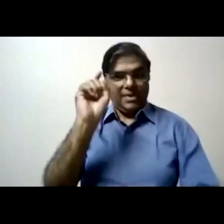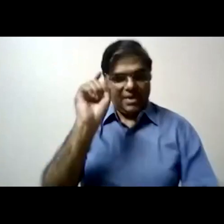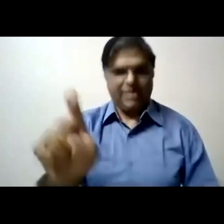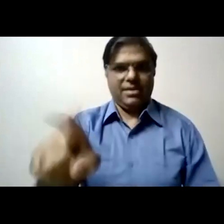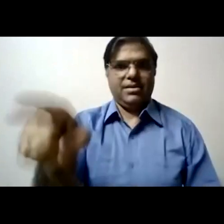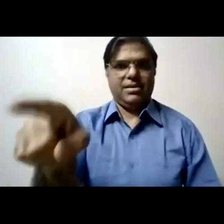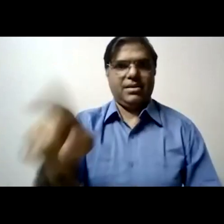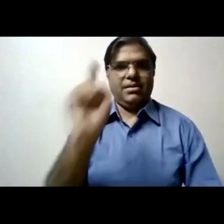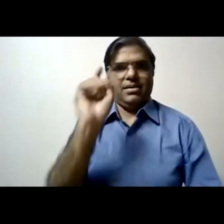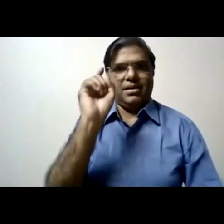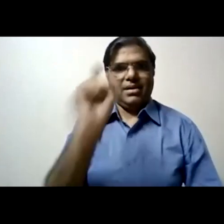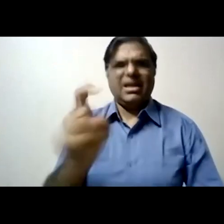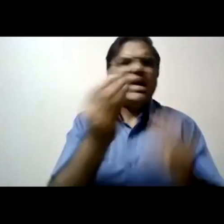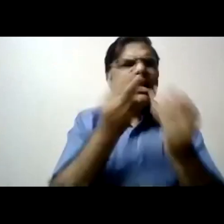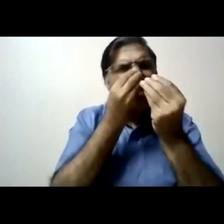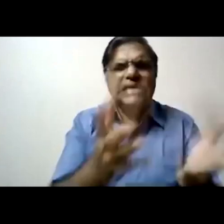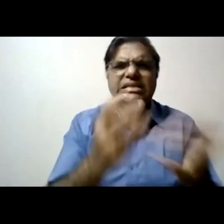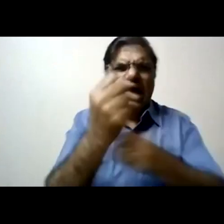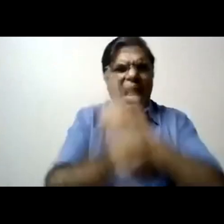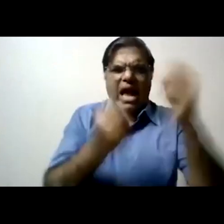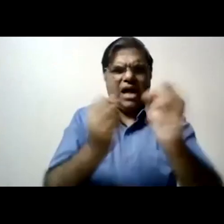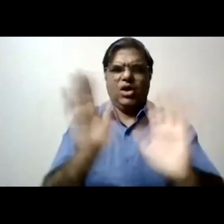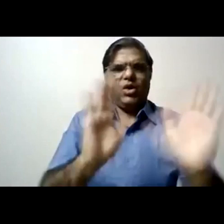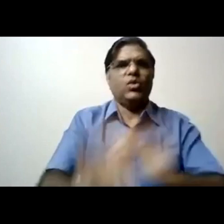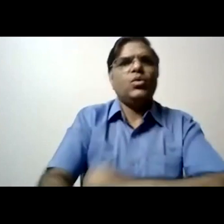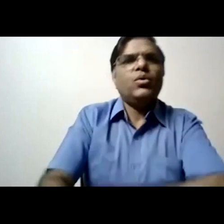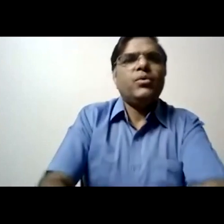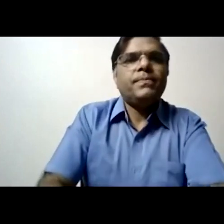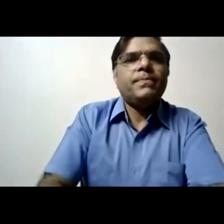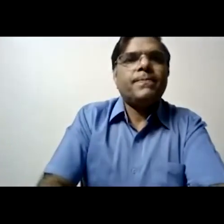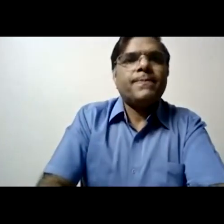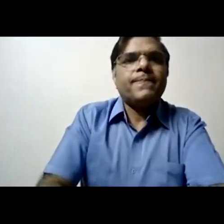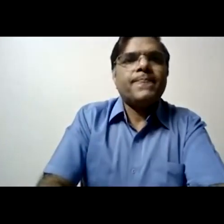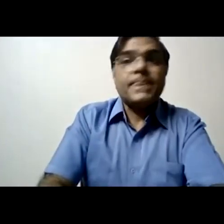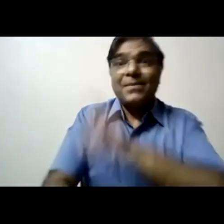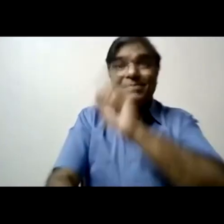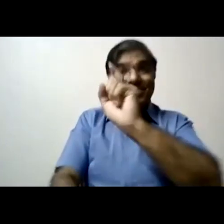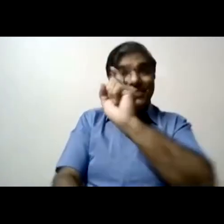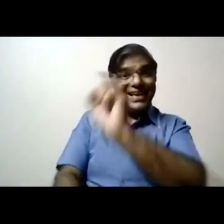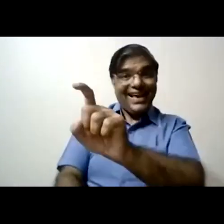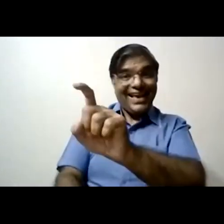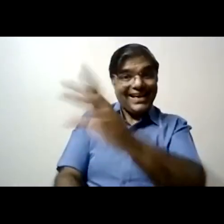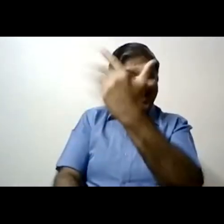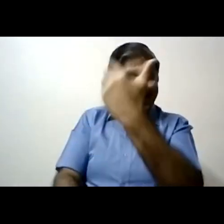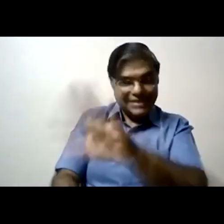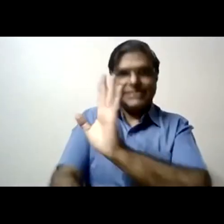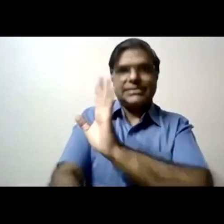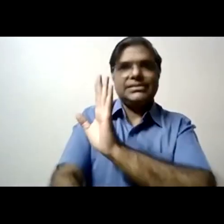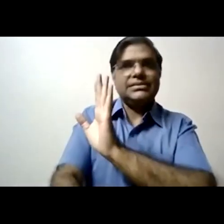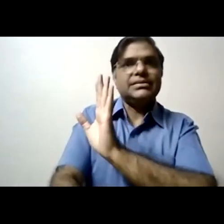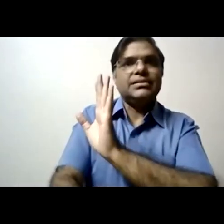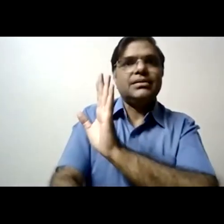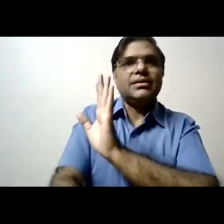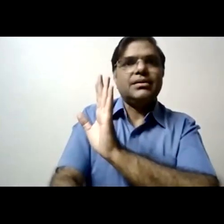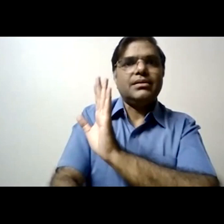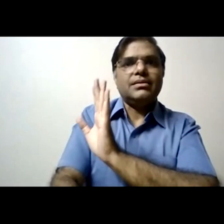yellow link, yellow tab, and you have to click on it. It's easy to register yourself.